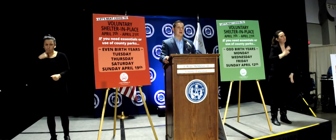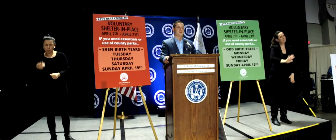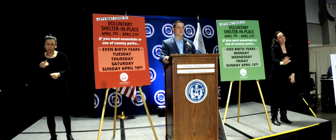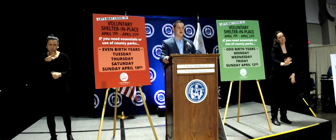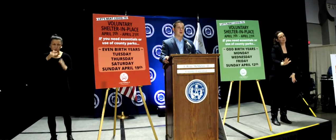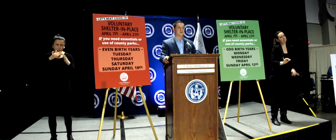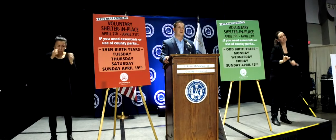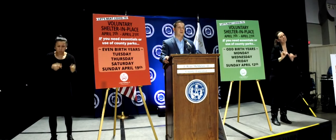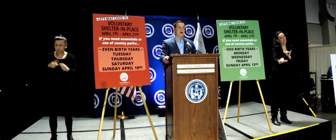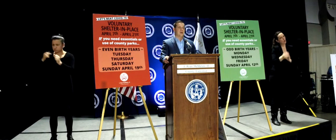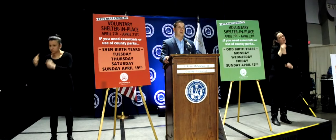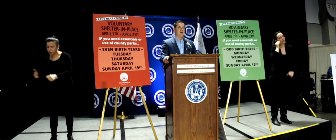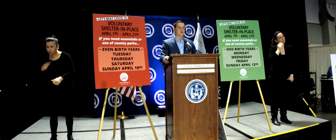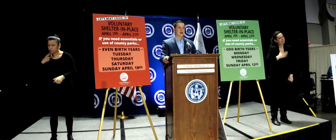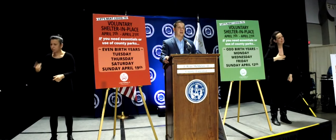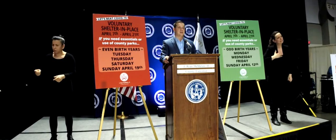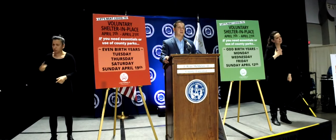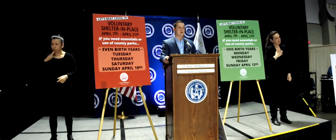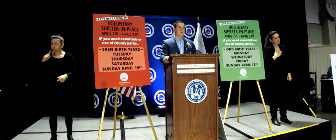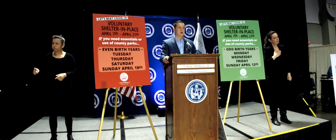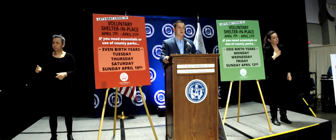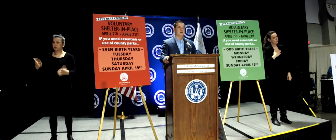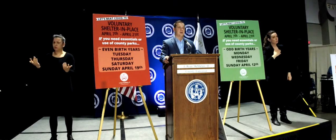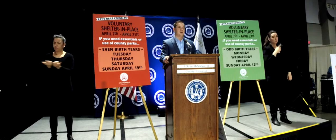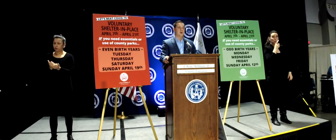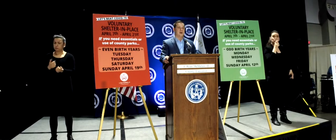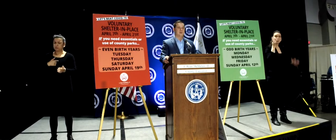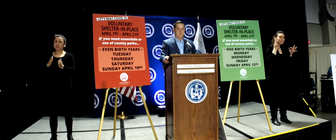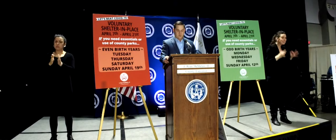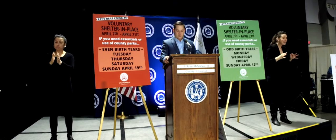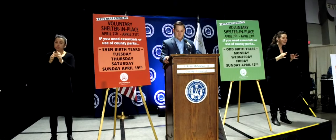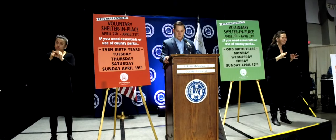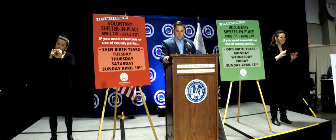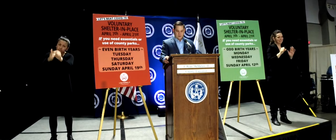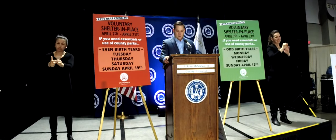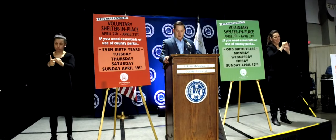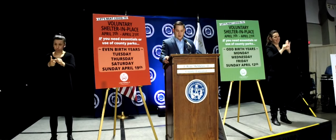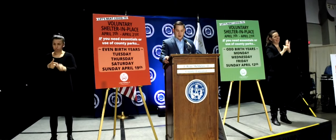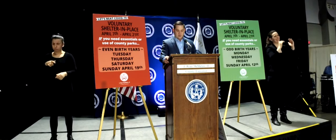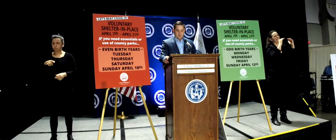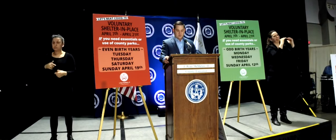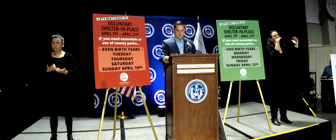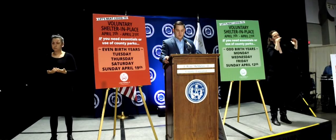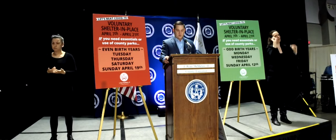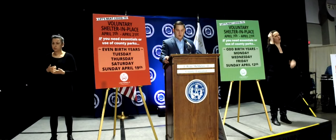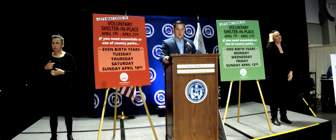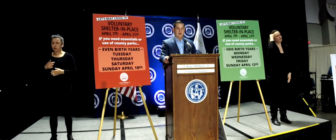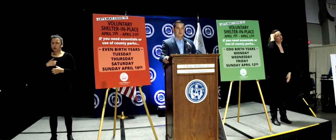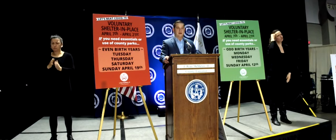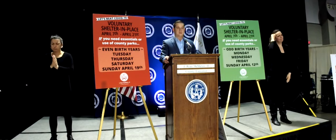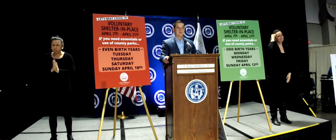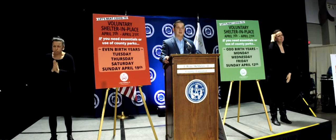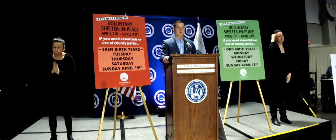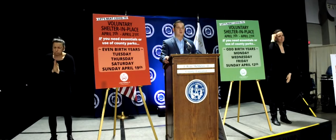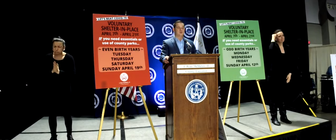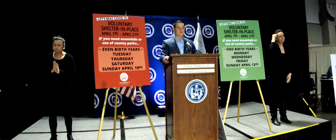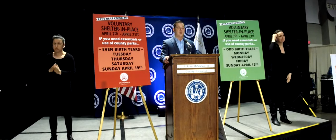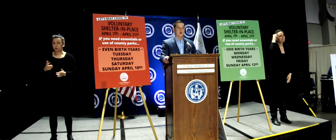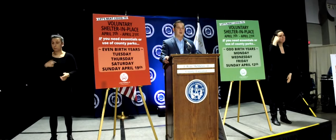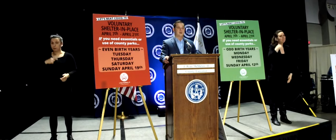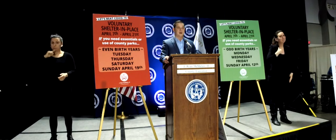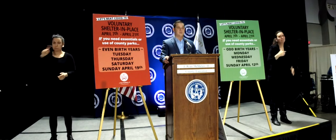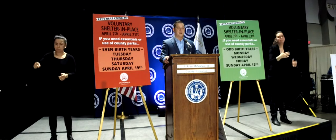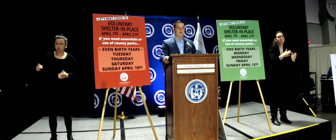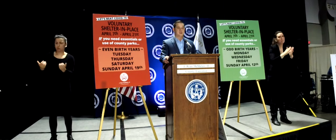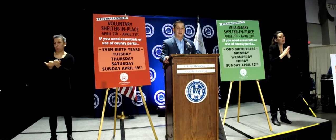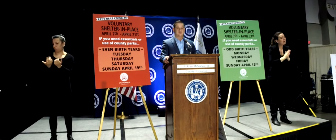I have not gone far enough, I apologize, but I don't have that ability. Those of you who are yelling at me saying I've gone too